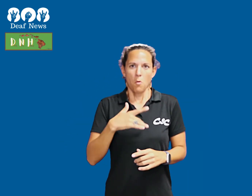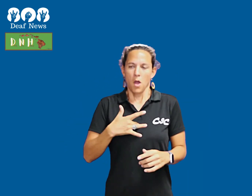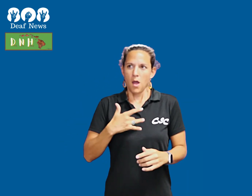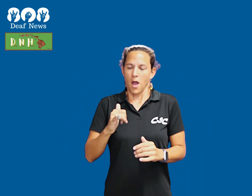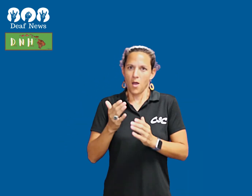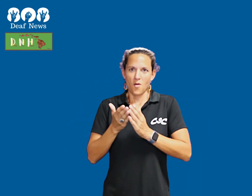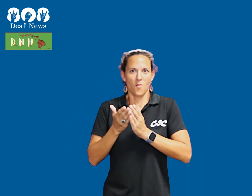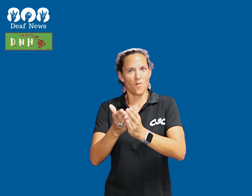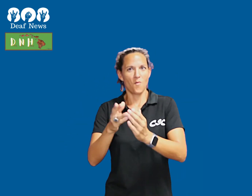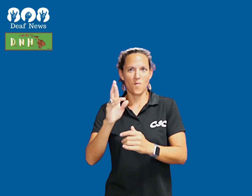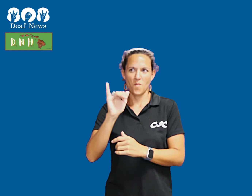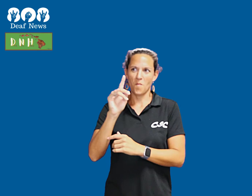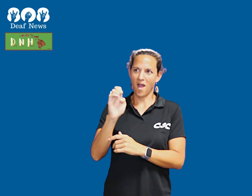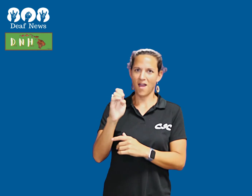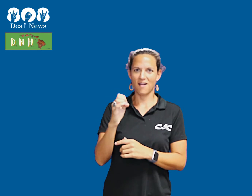was a ride of a lifetime.